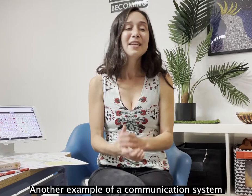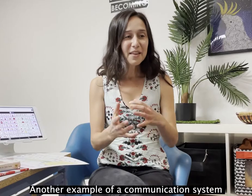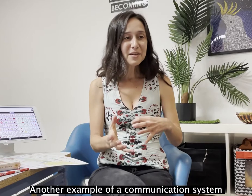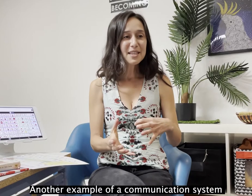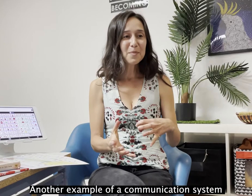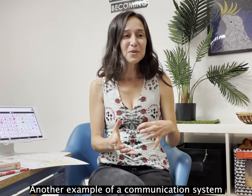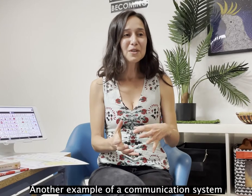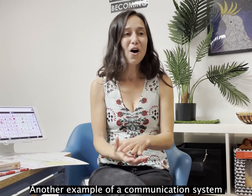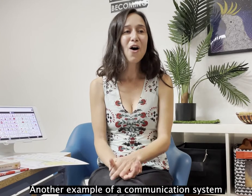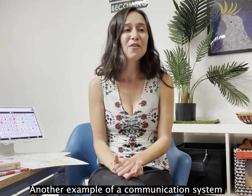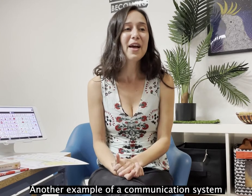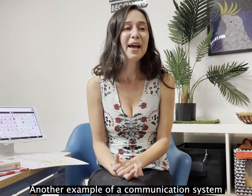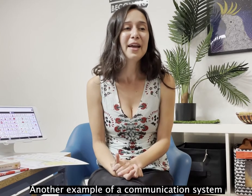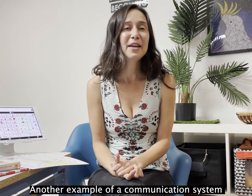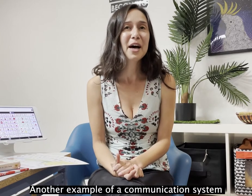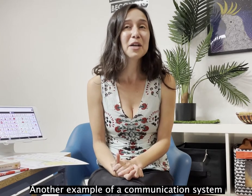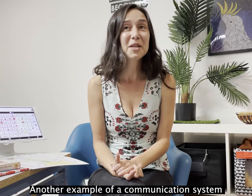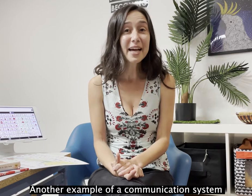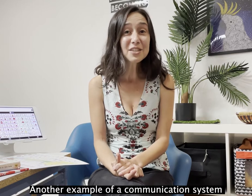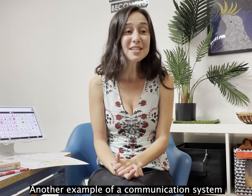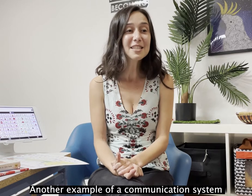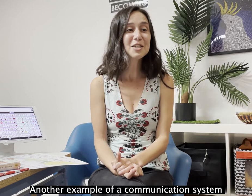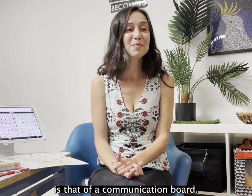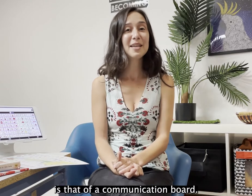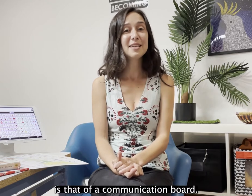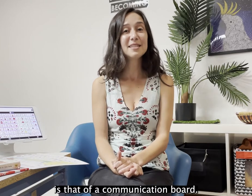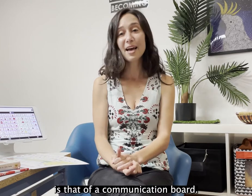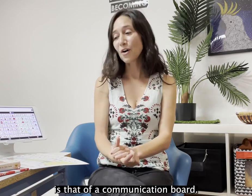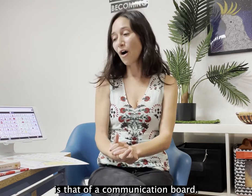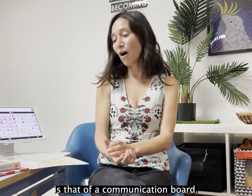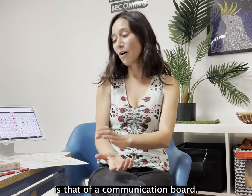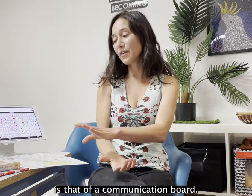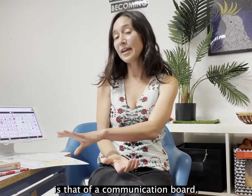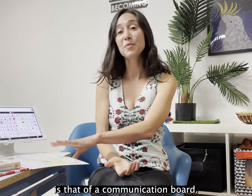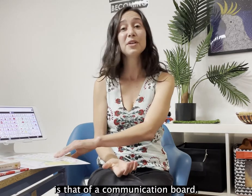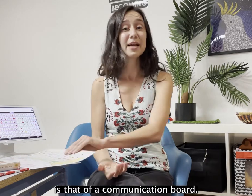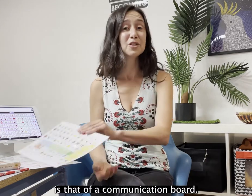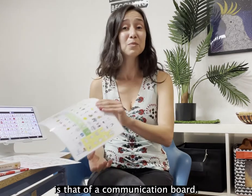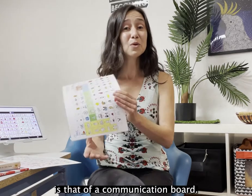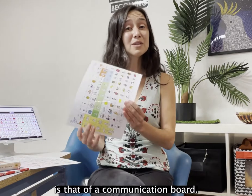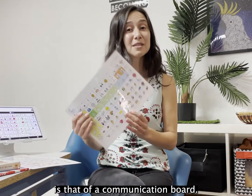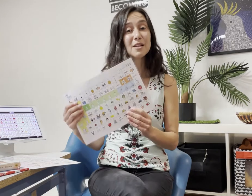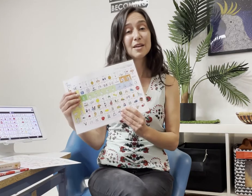Another example of a communication system is that of a communication board.